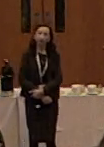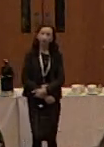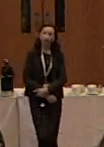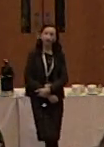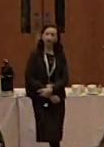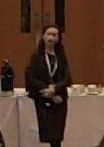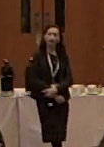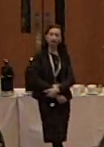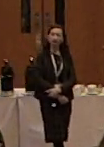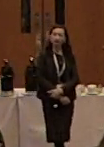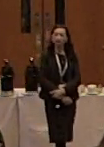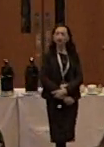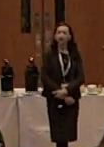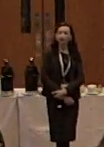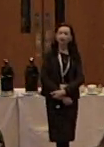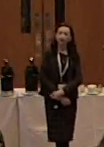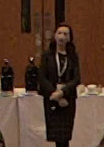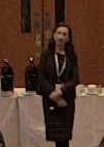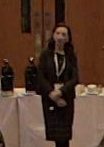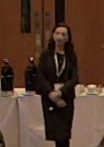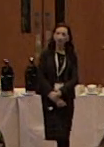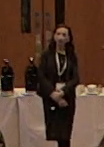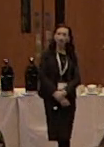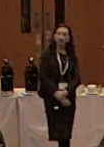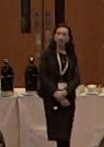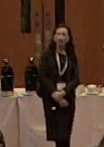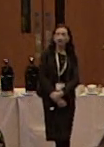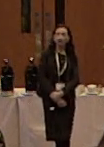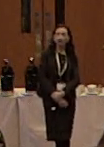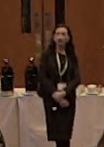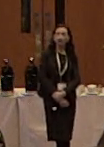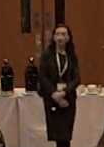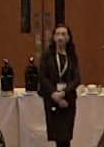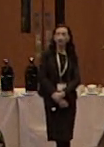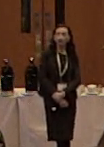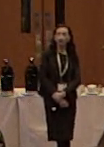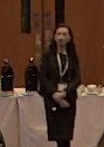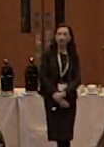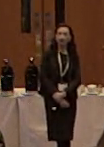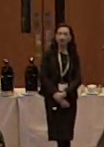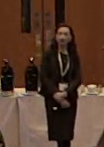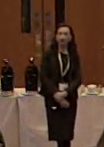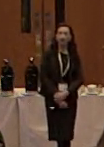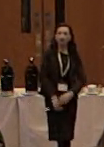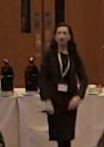high percentage in respect to creches and primary school, and it would even out towards more males entering